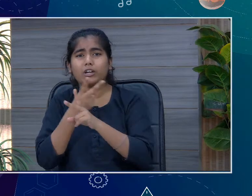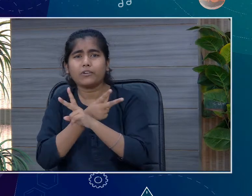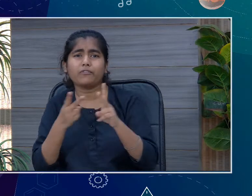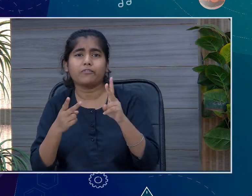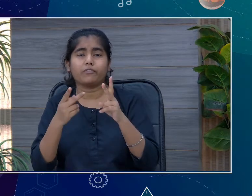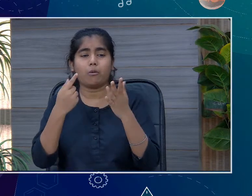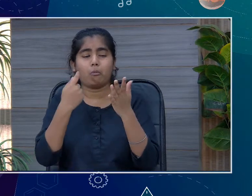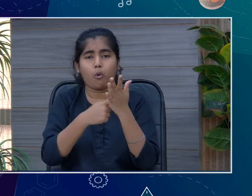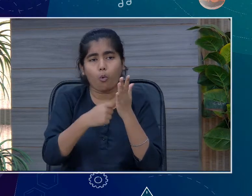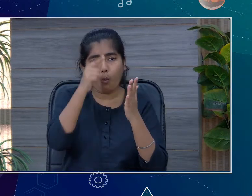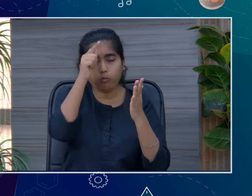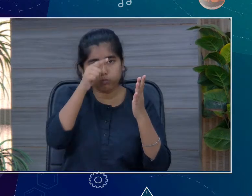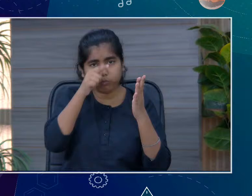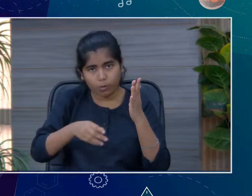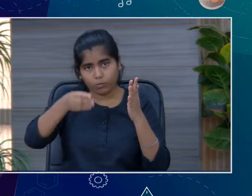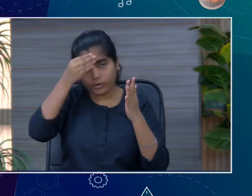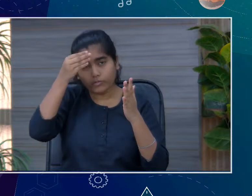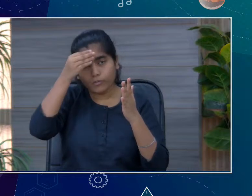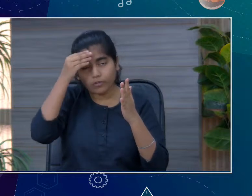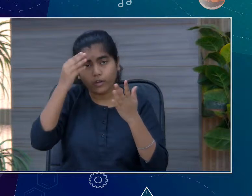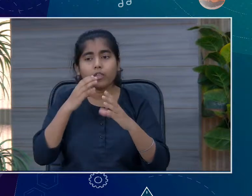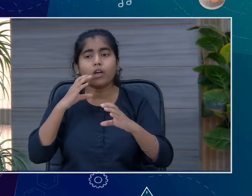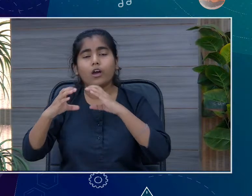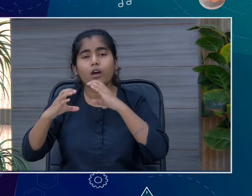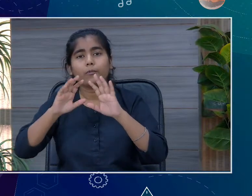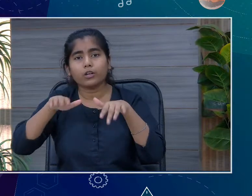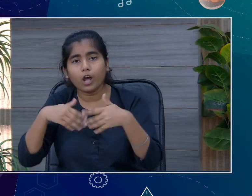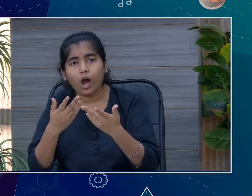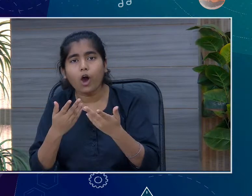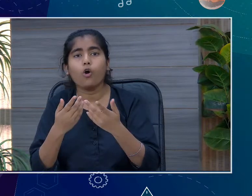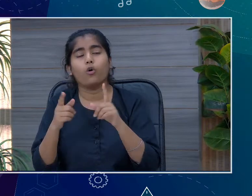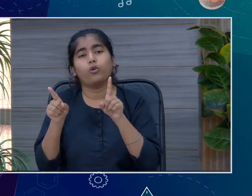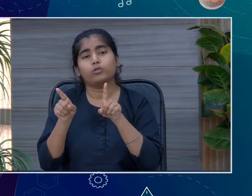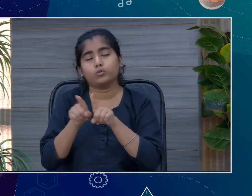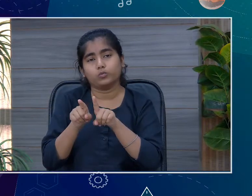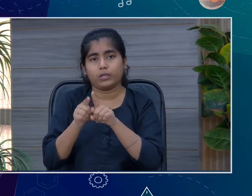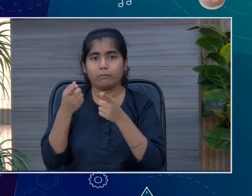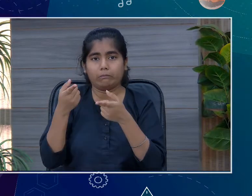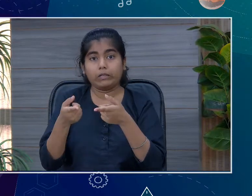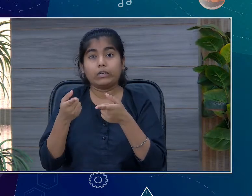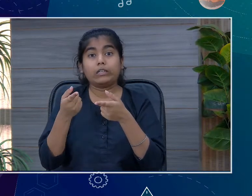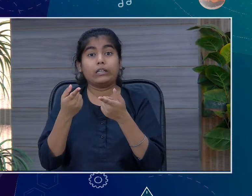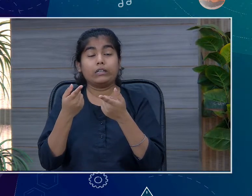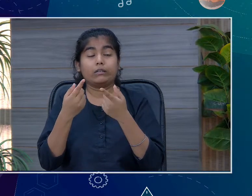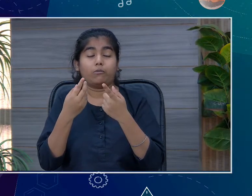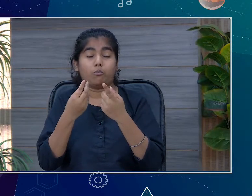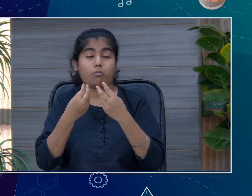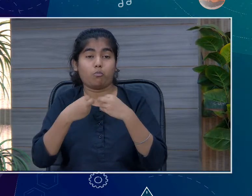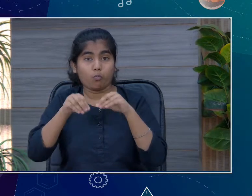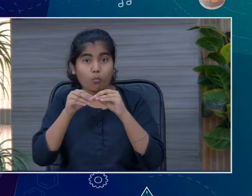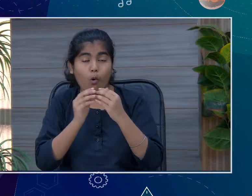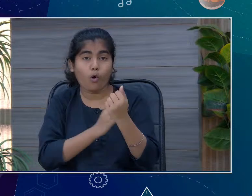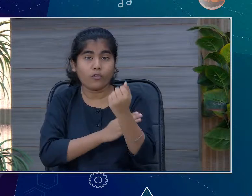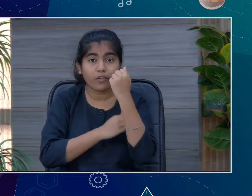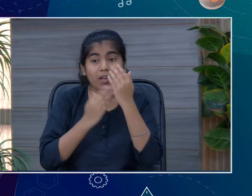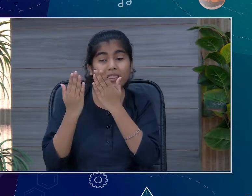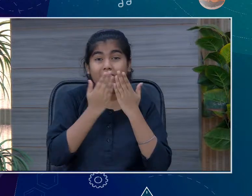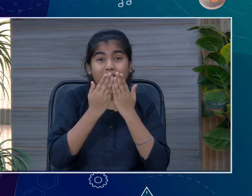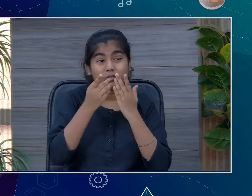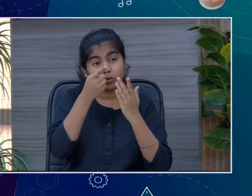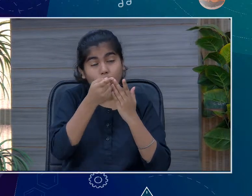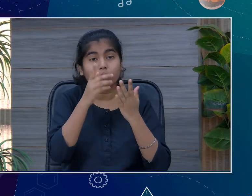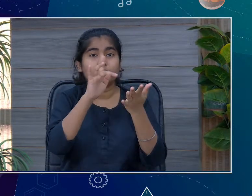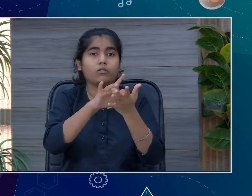and acquire from each other, they communicate. So the language environment is much more strengthened in schools where they